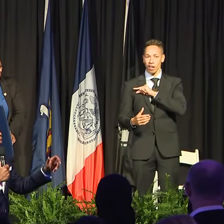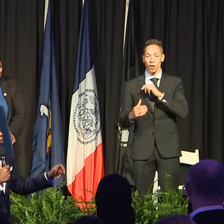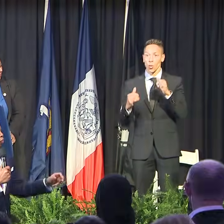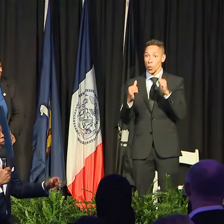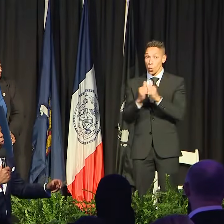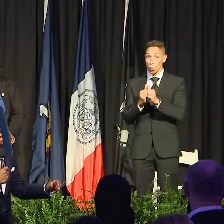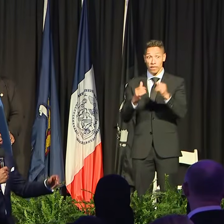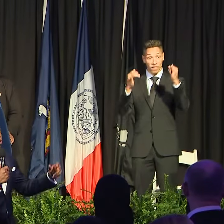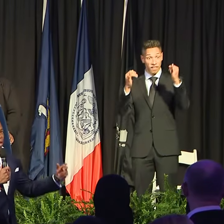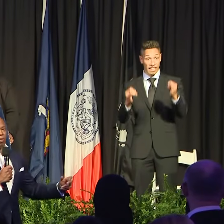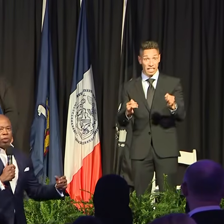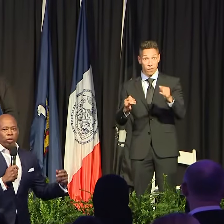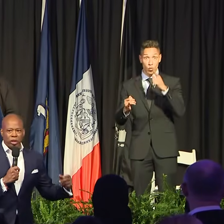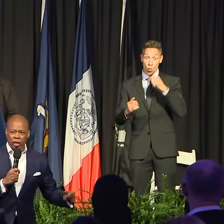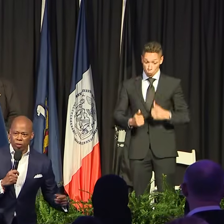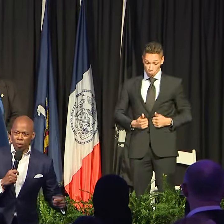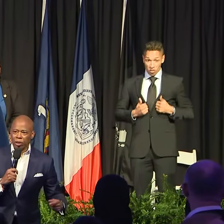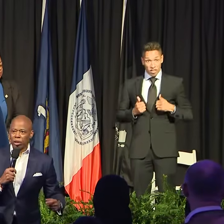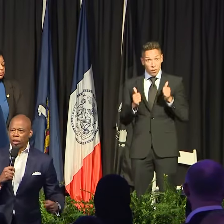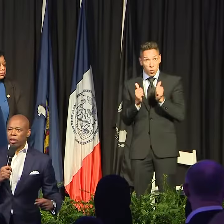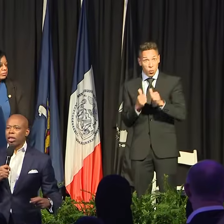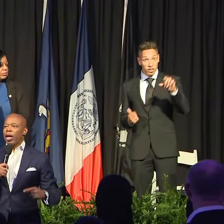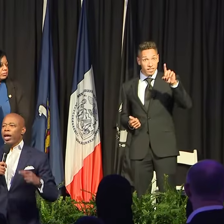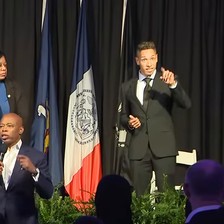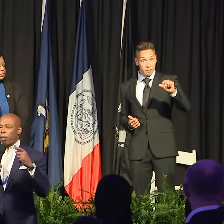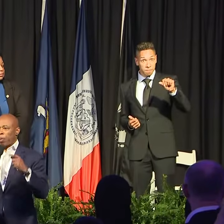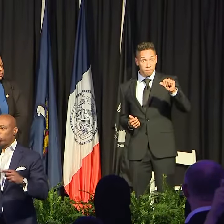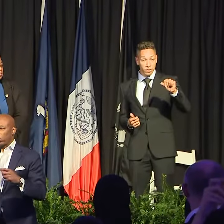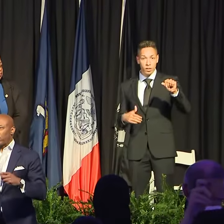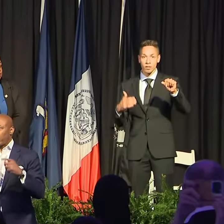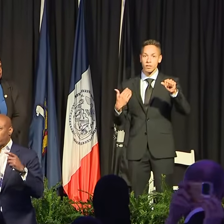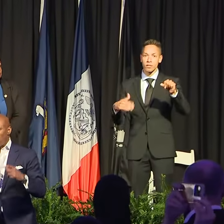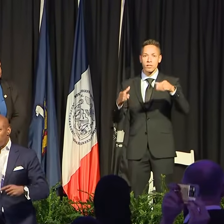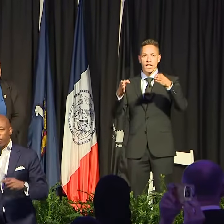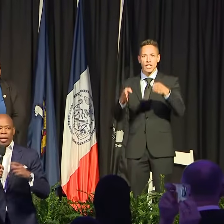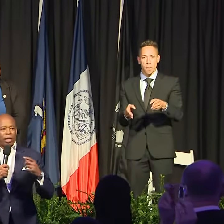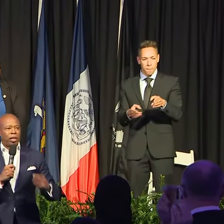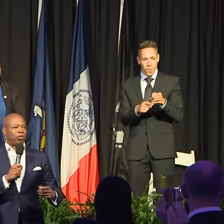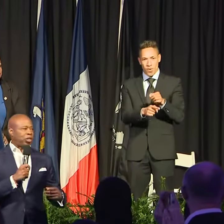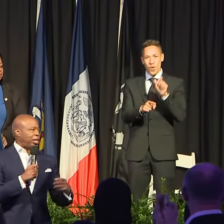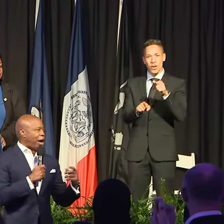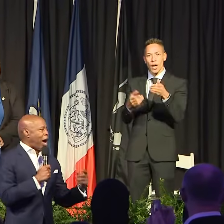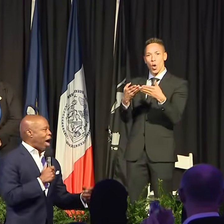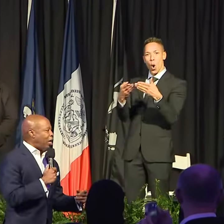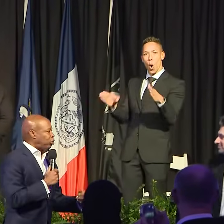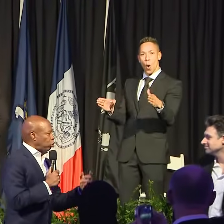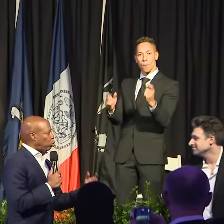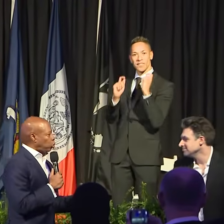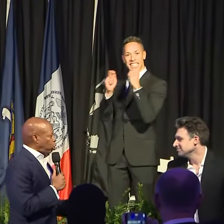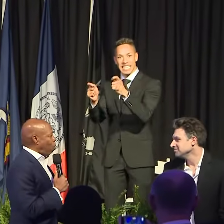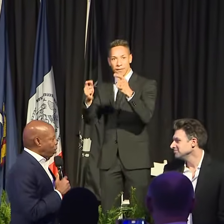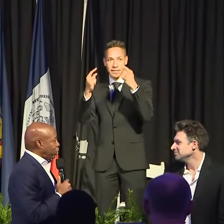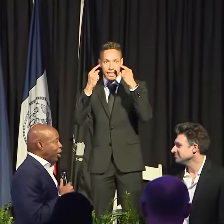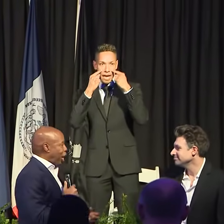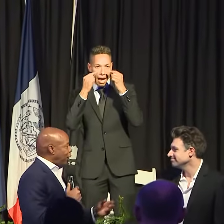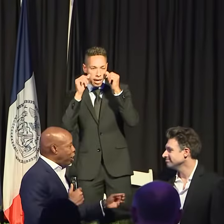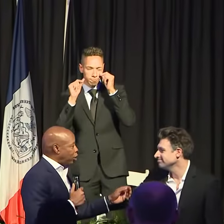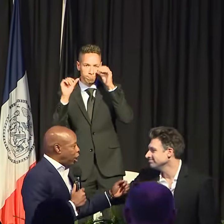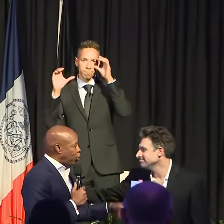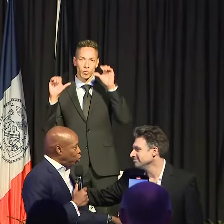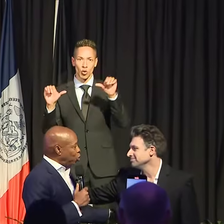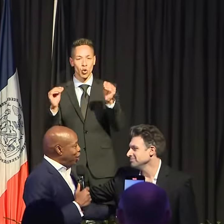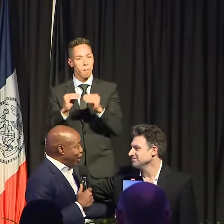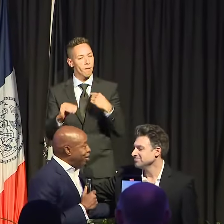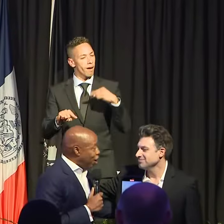having an individual who's living with disabilities is the person that can open their gifts and their eyes to do so much. And I